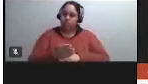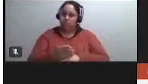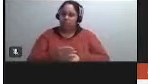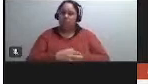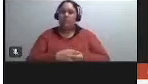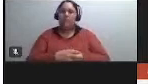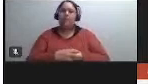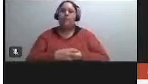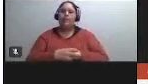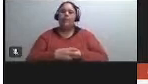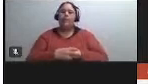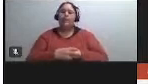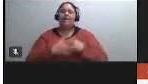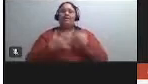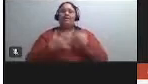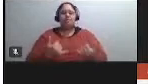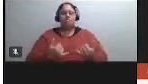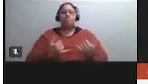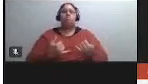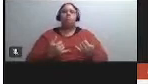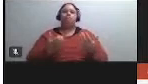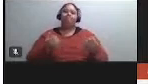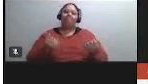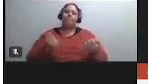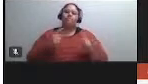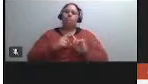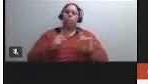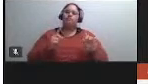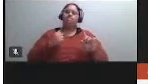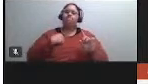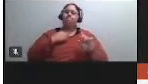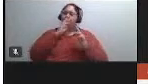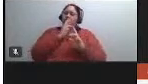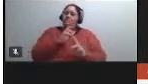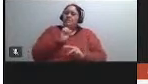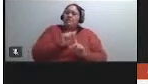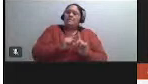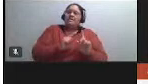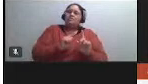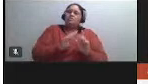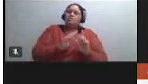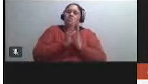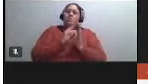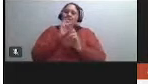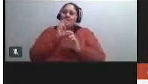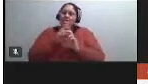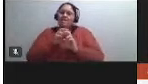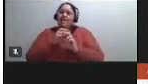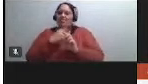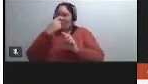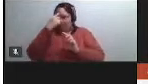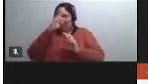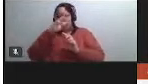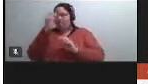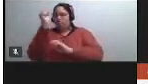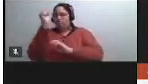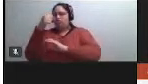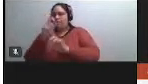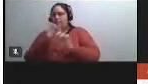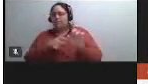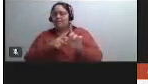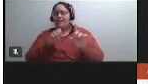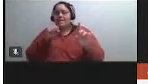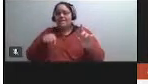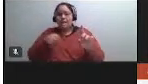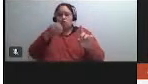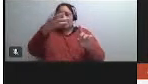So with due respect, all we needed, and I think I spoke to the other chairperson, was, can